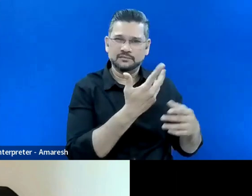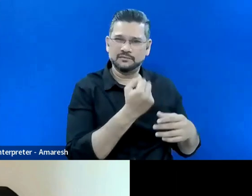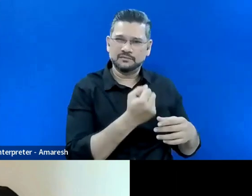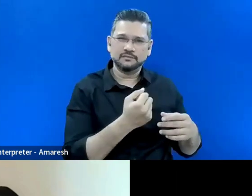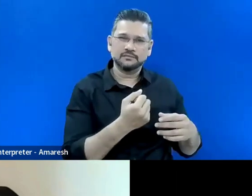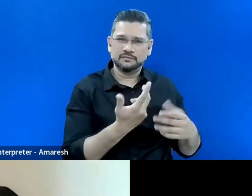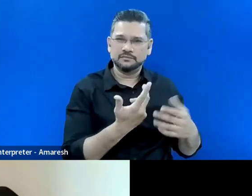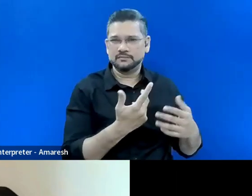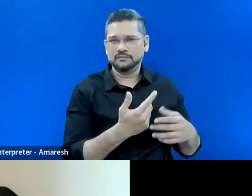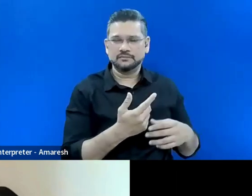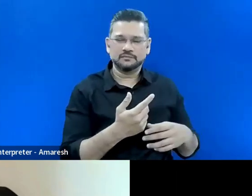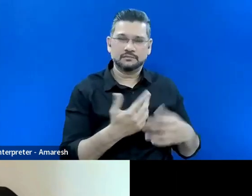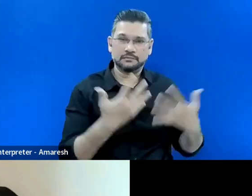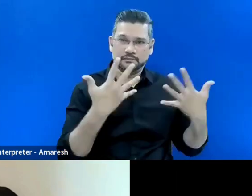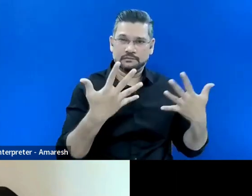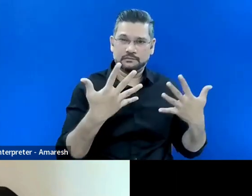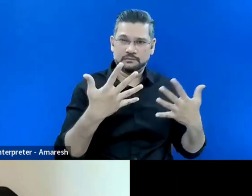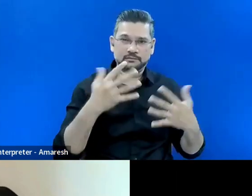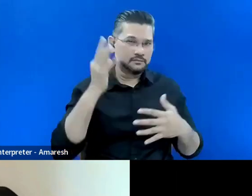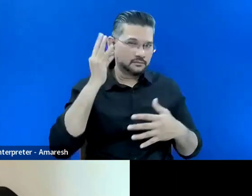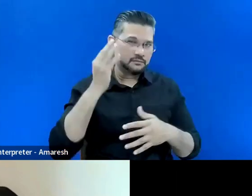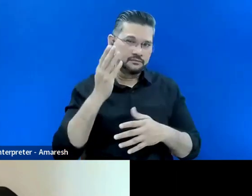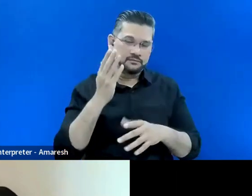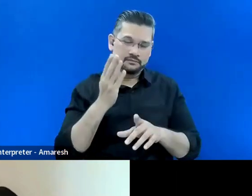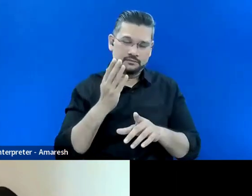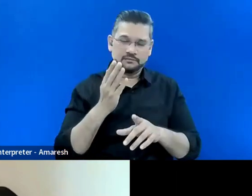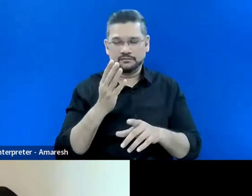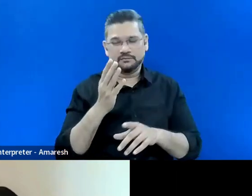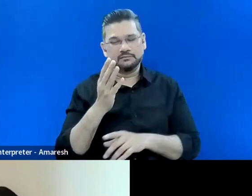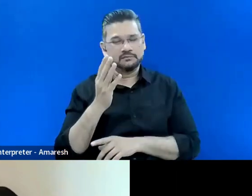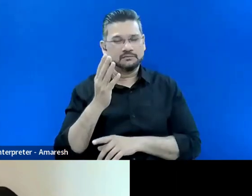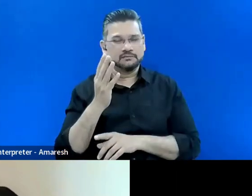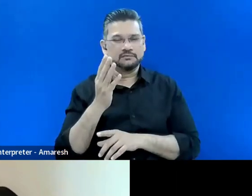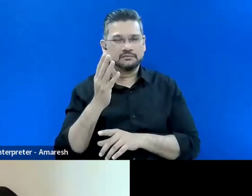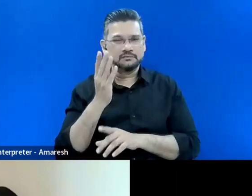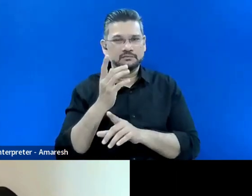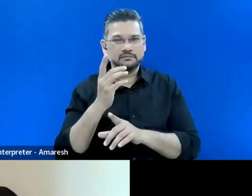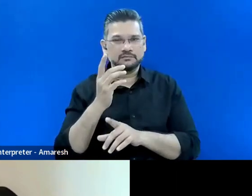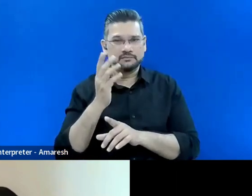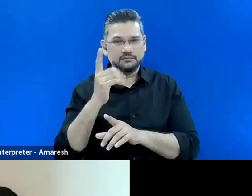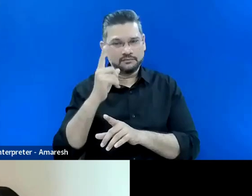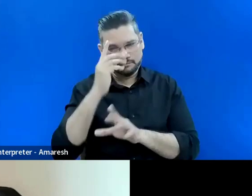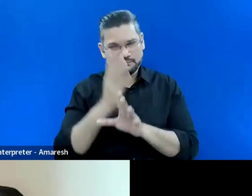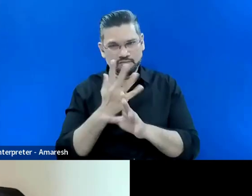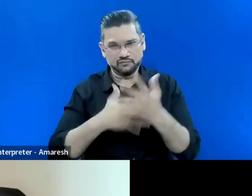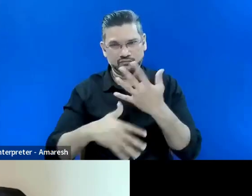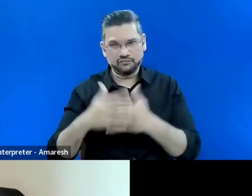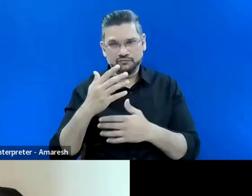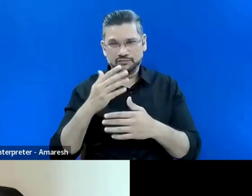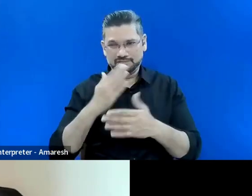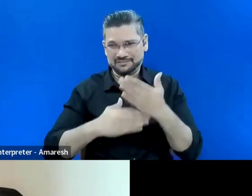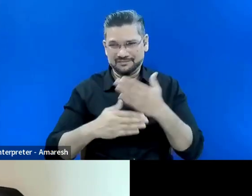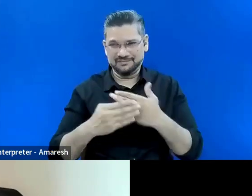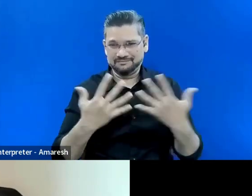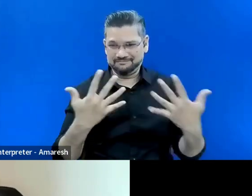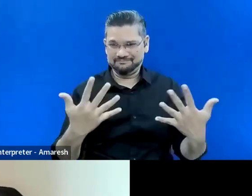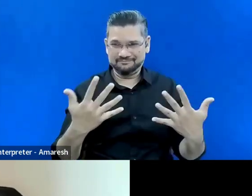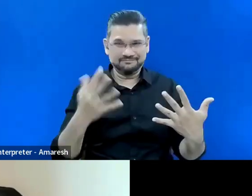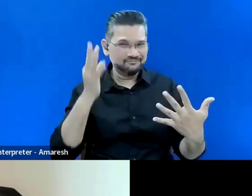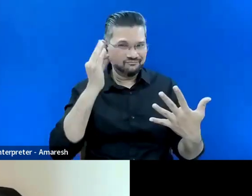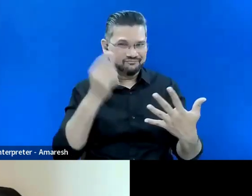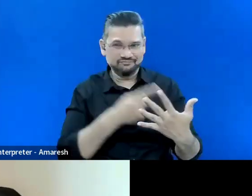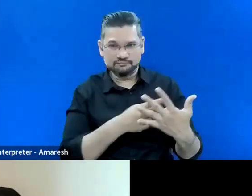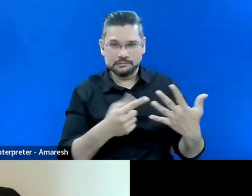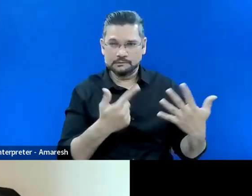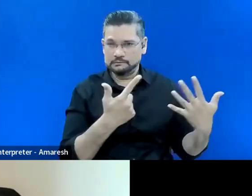disabilities are subject to sexual violence, which is a huge number, and we should be addressing